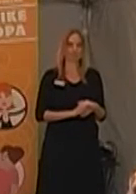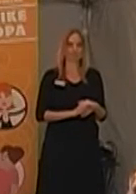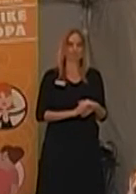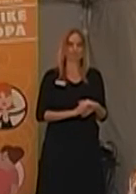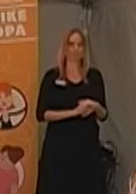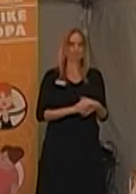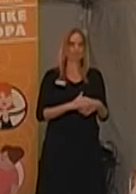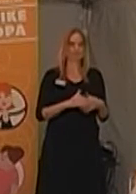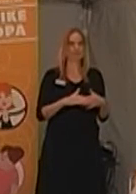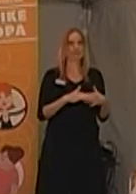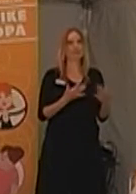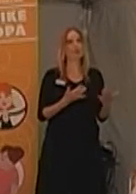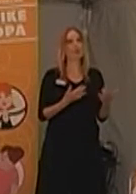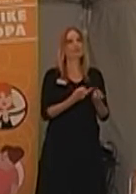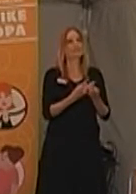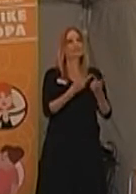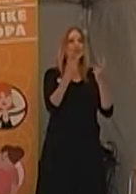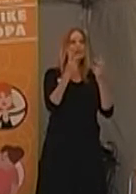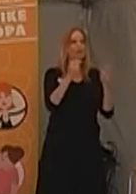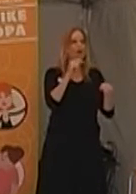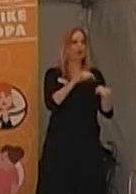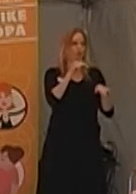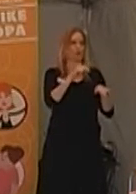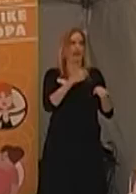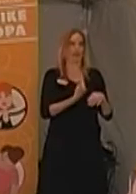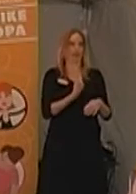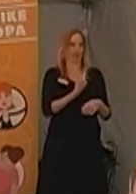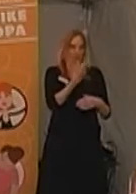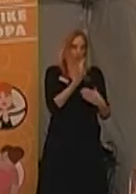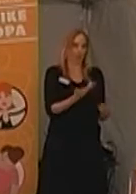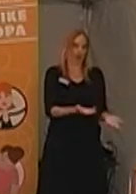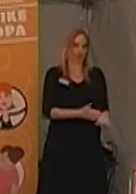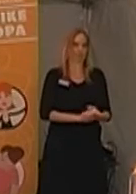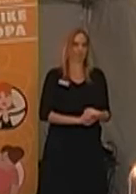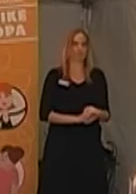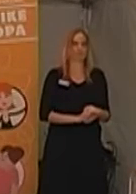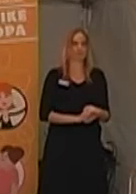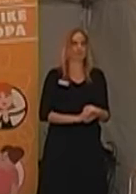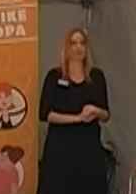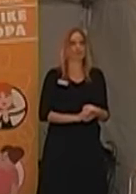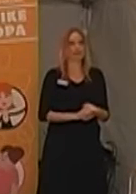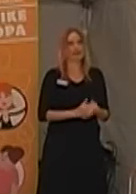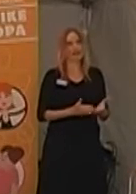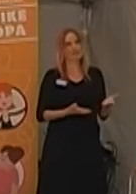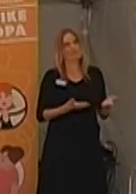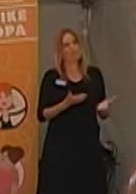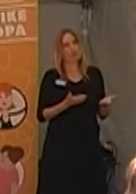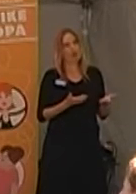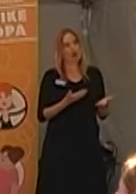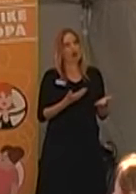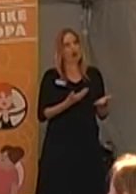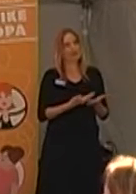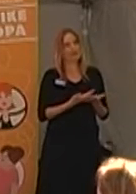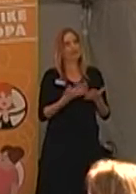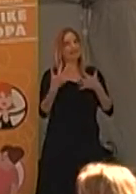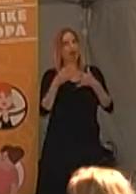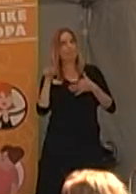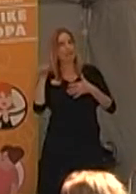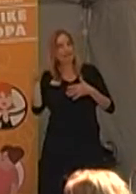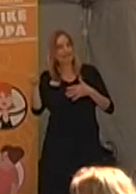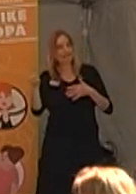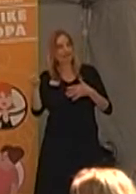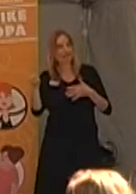that you could feel safe in a way that maybe you should, you're not if you live, for instance, in the United States